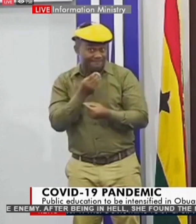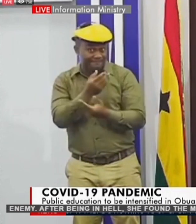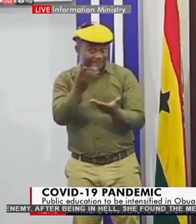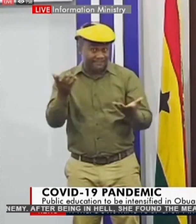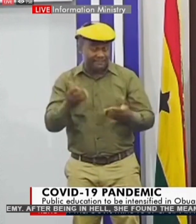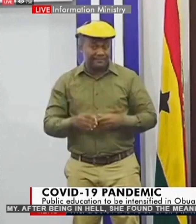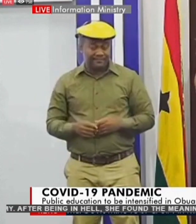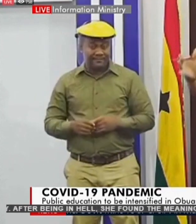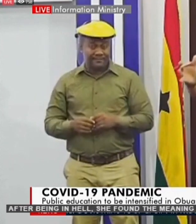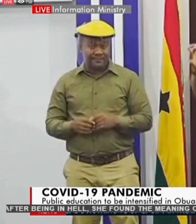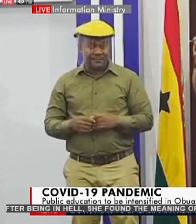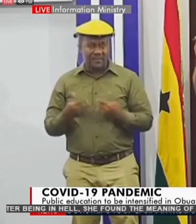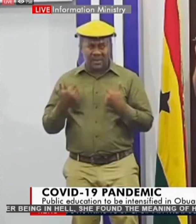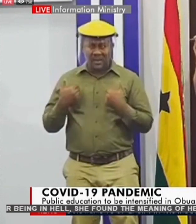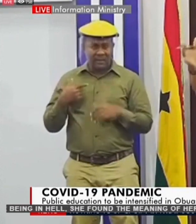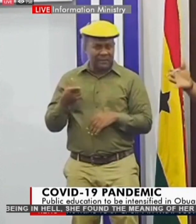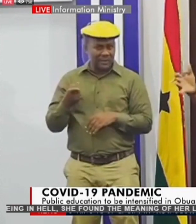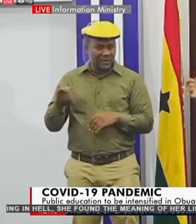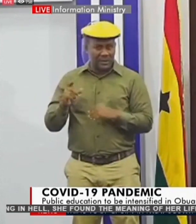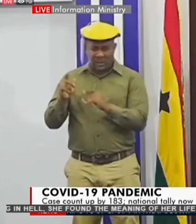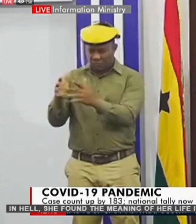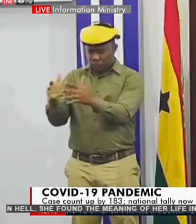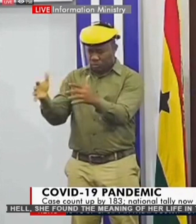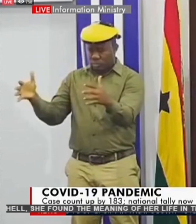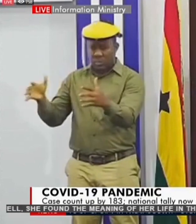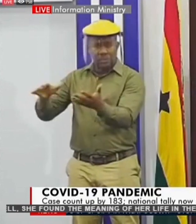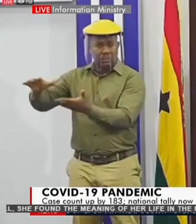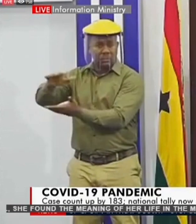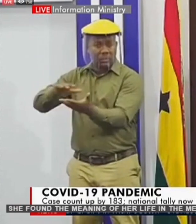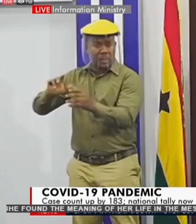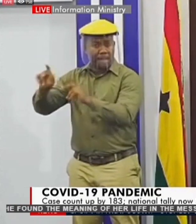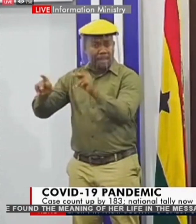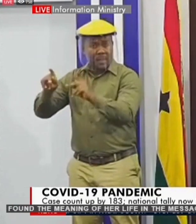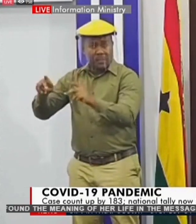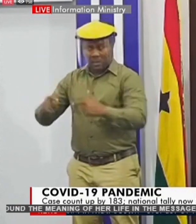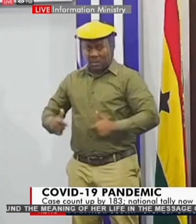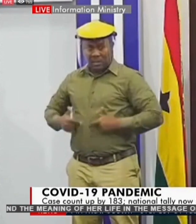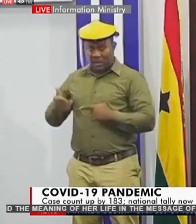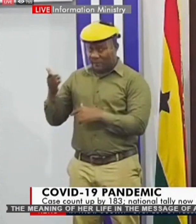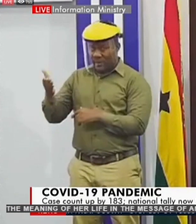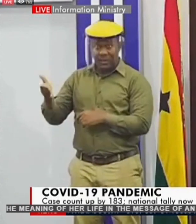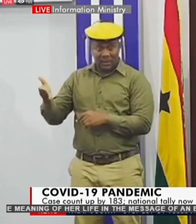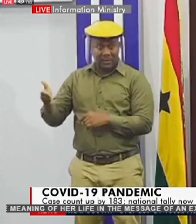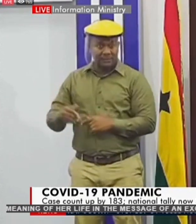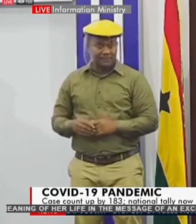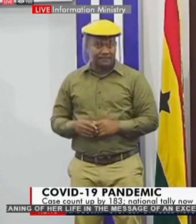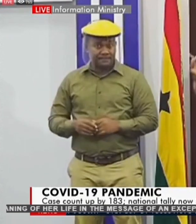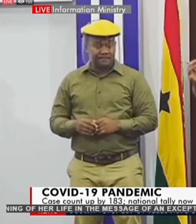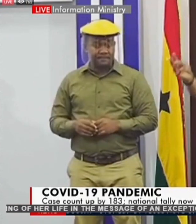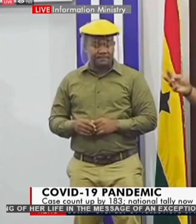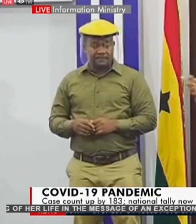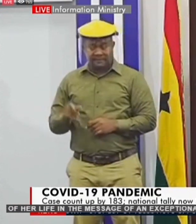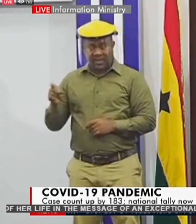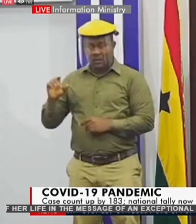about, those highly populated areas that Dr. spoke about. Enhanced